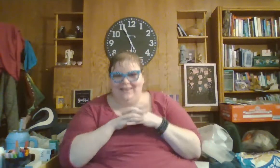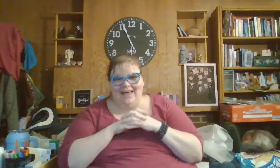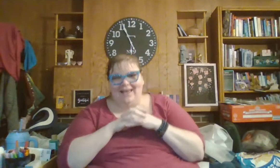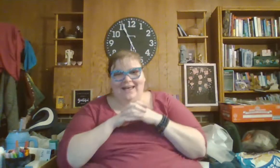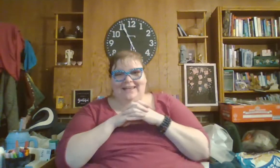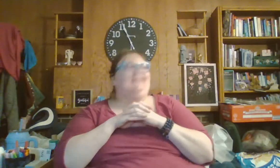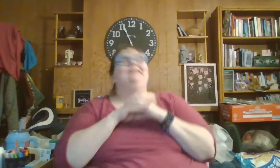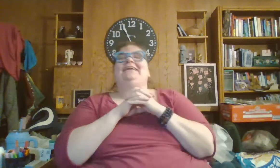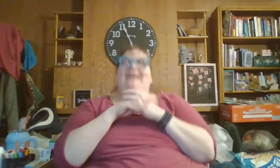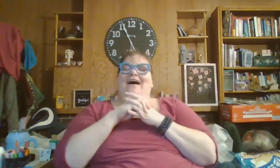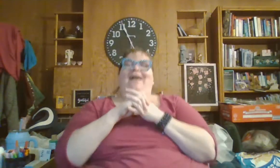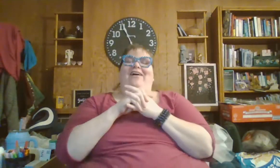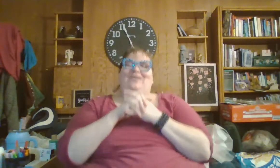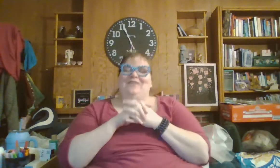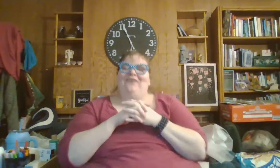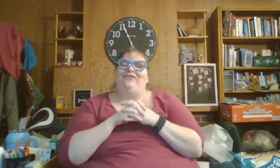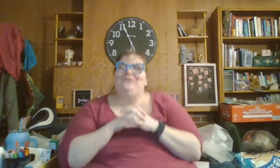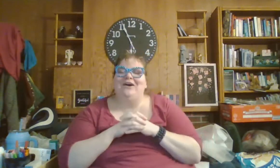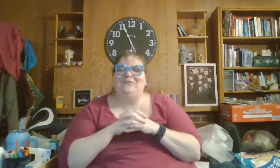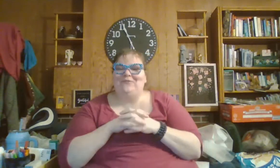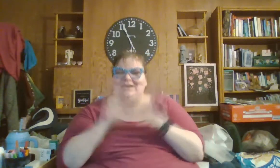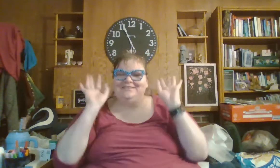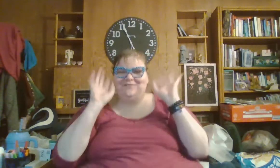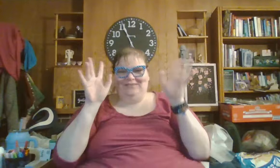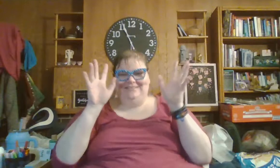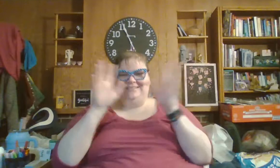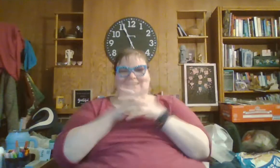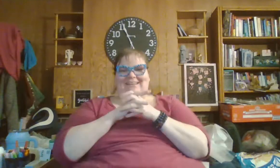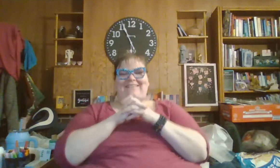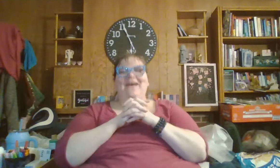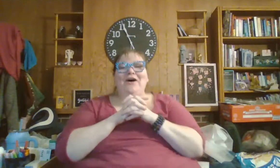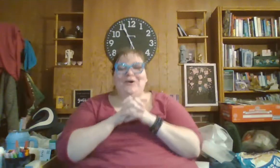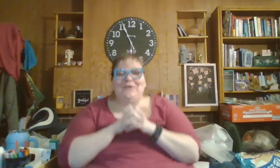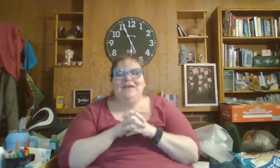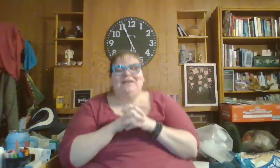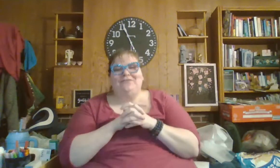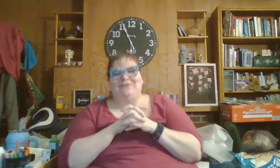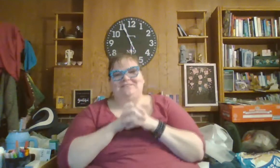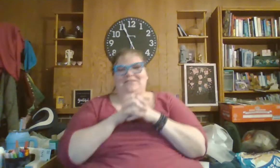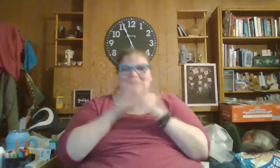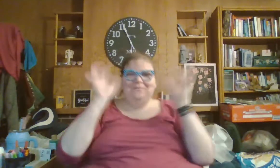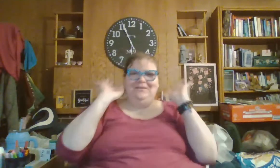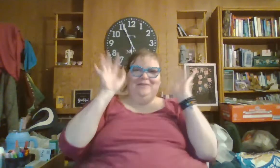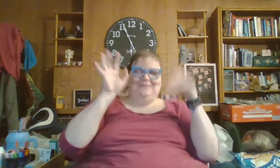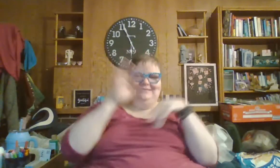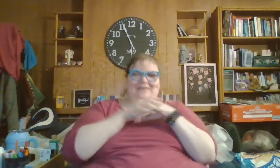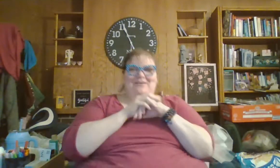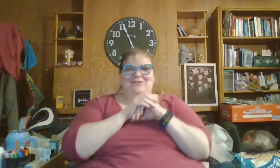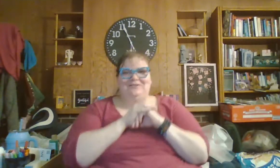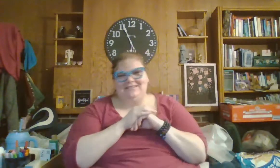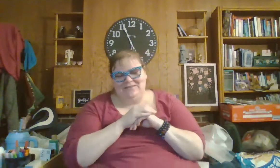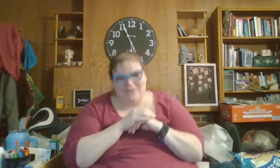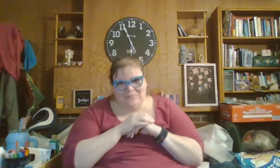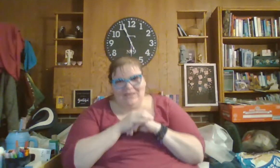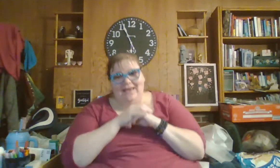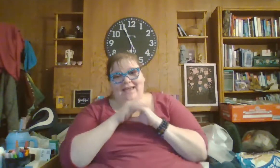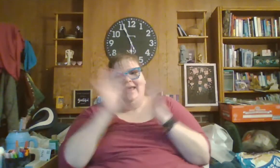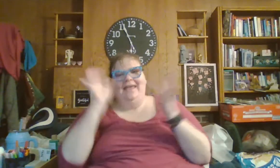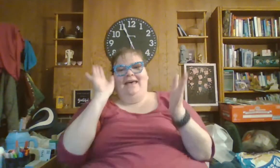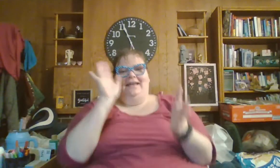Australia? If you are watching, please say hello. If you're watching the replay, please let me know your team replay.